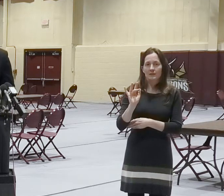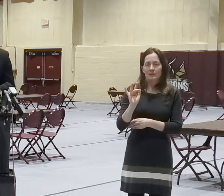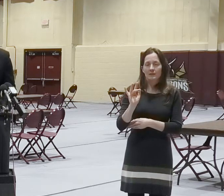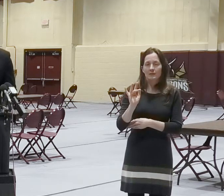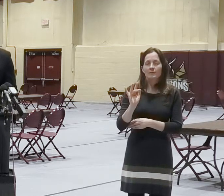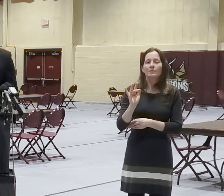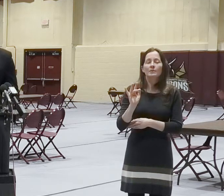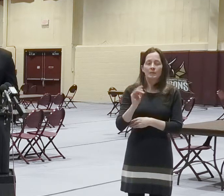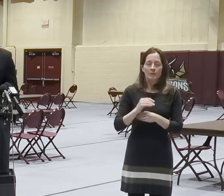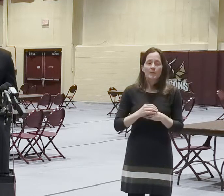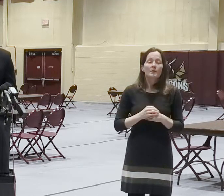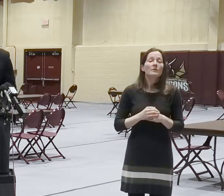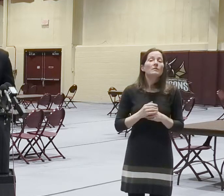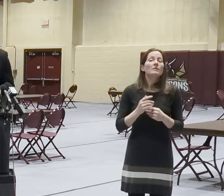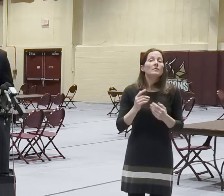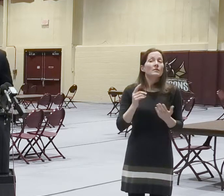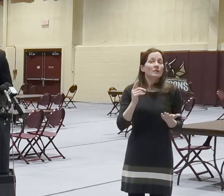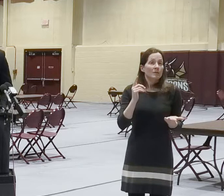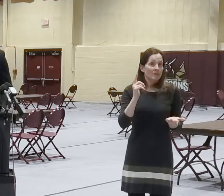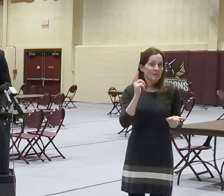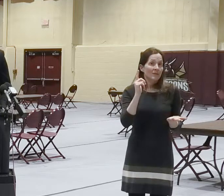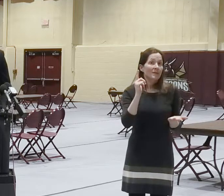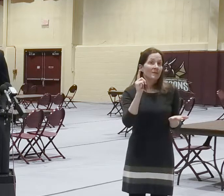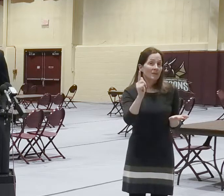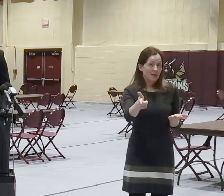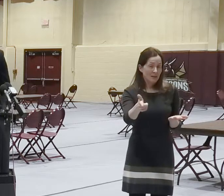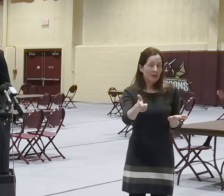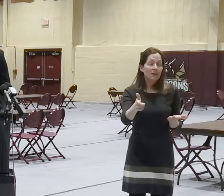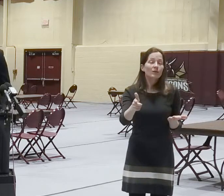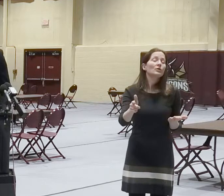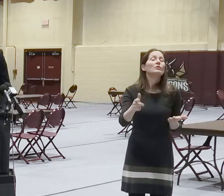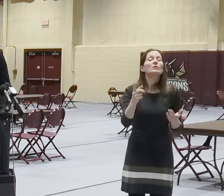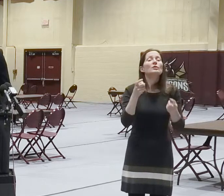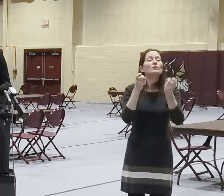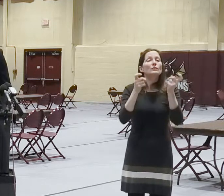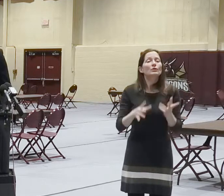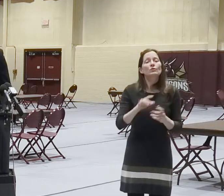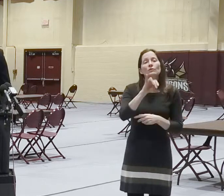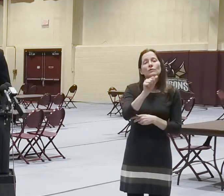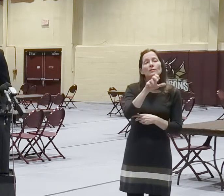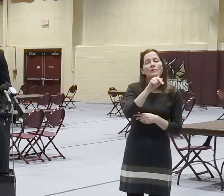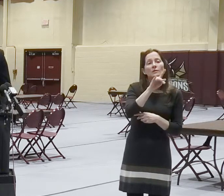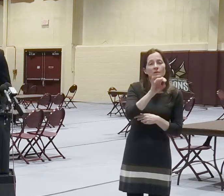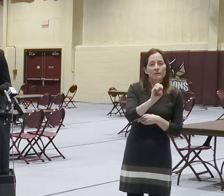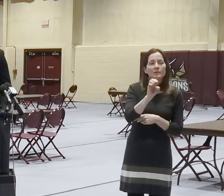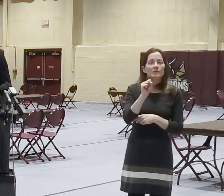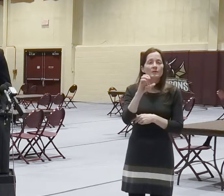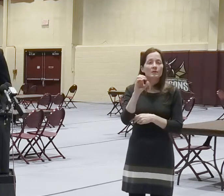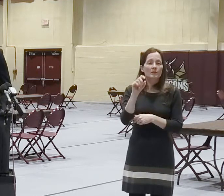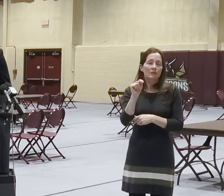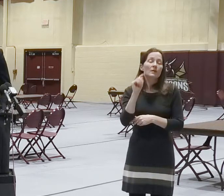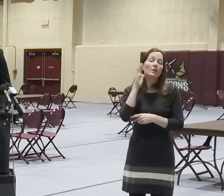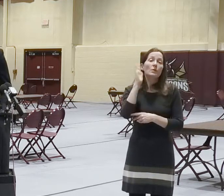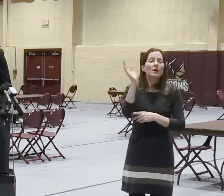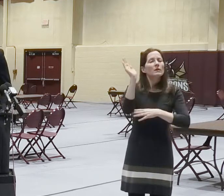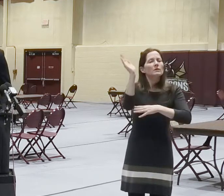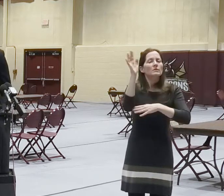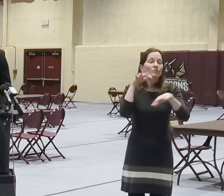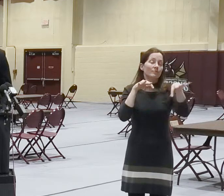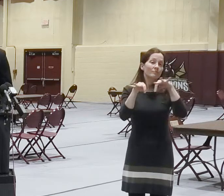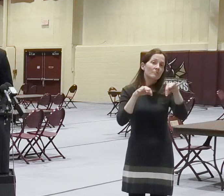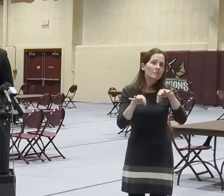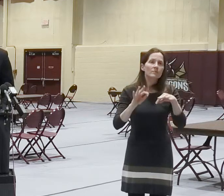Later, you'll also hear from Director Jackie Scott, who will discuss our tremendous